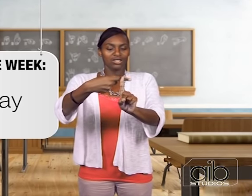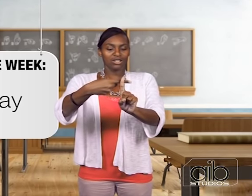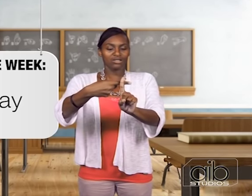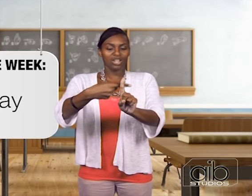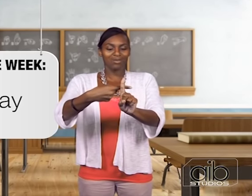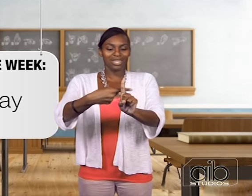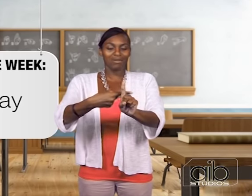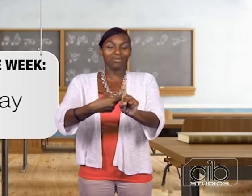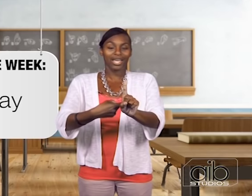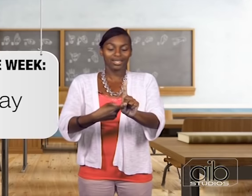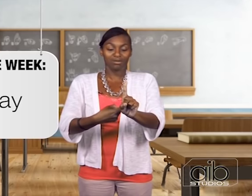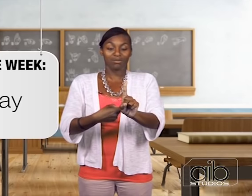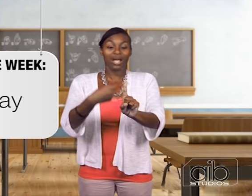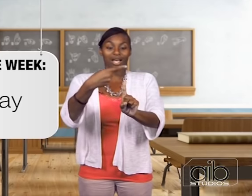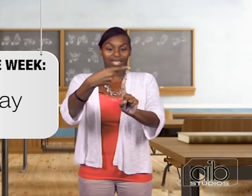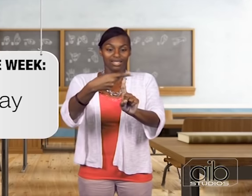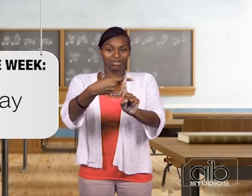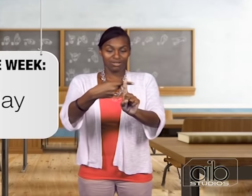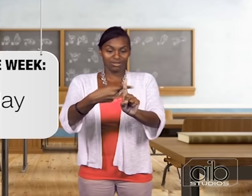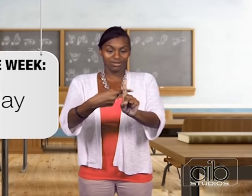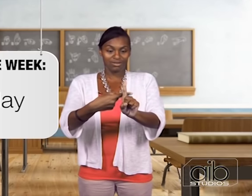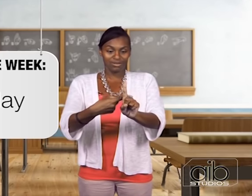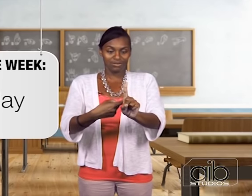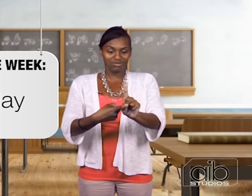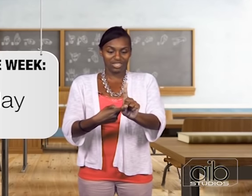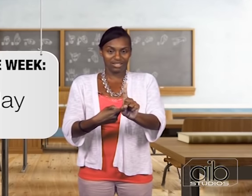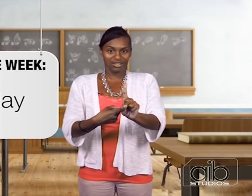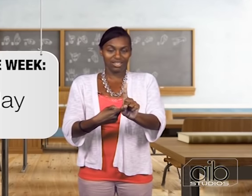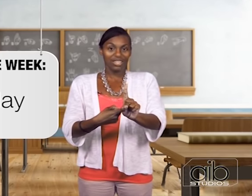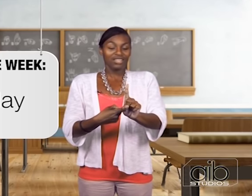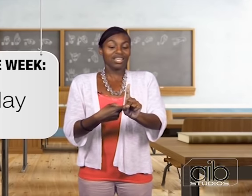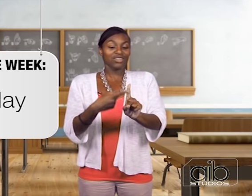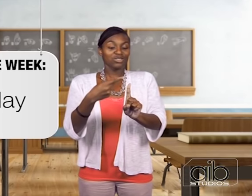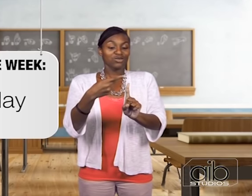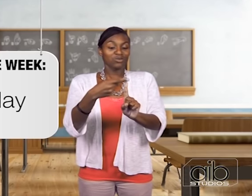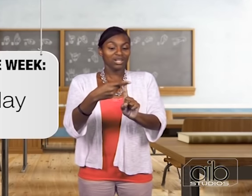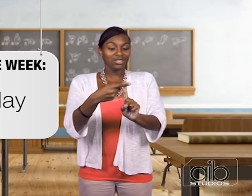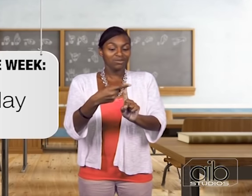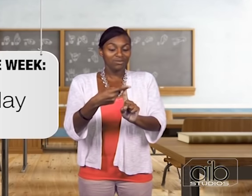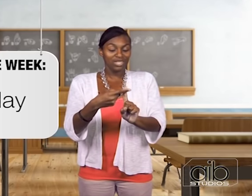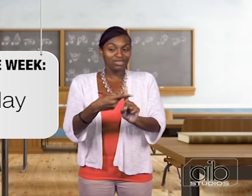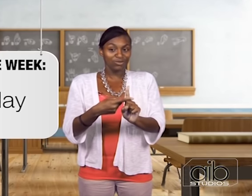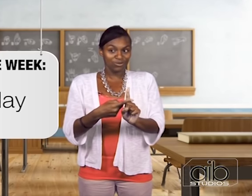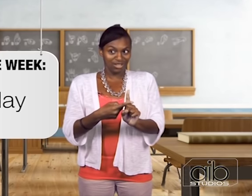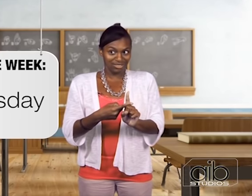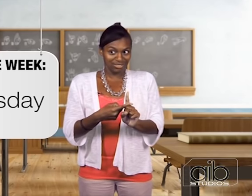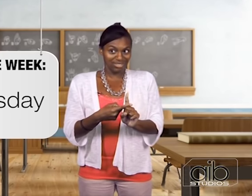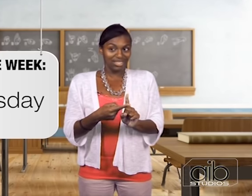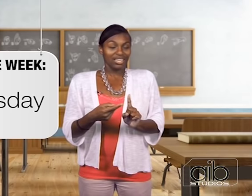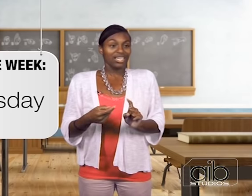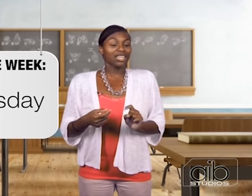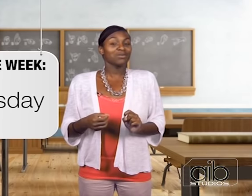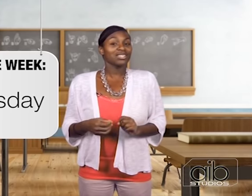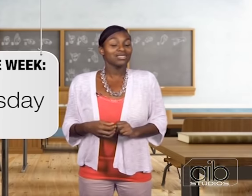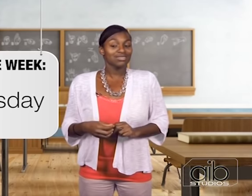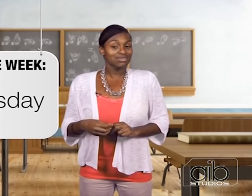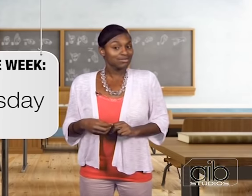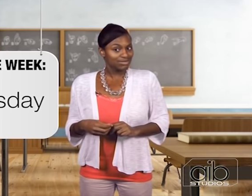your dominant hand back behind your finger. Now, if you run it in the front, it means